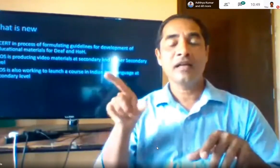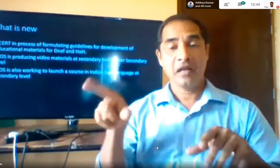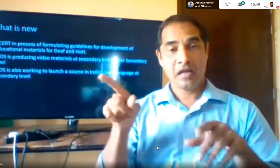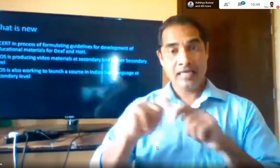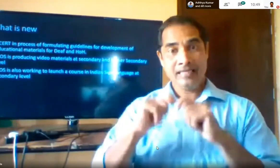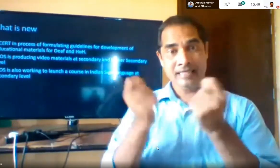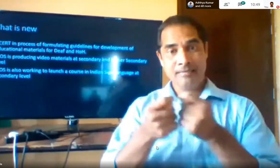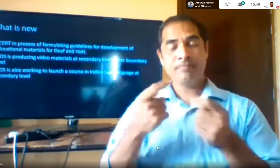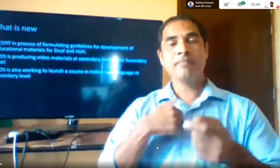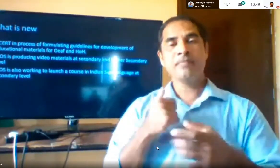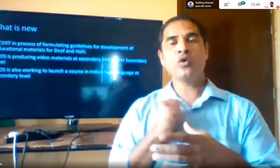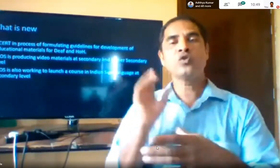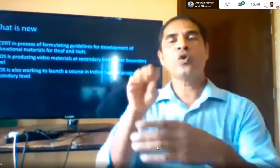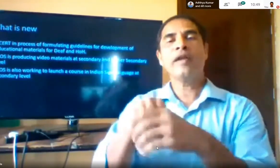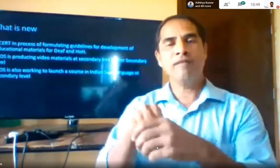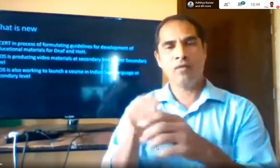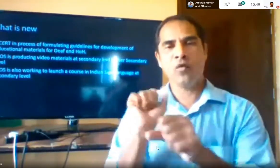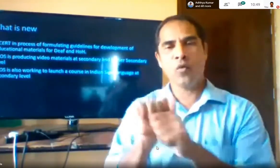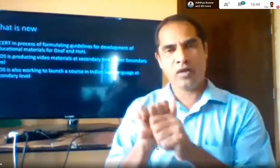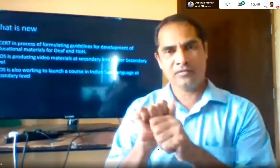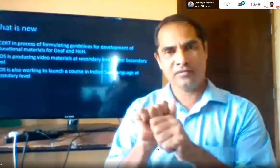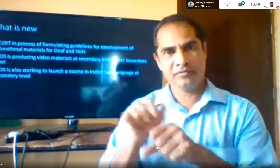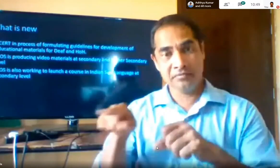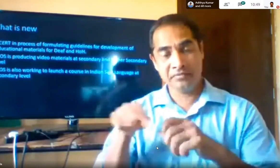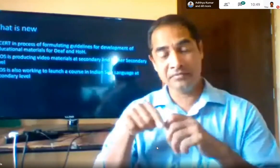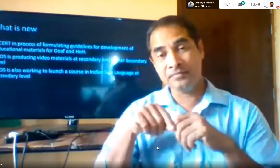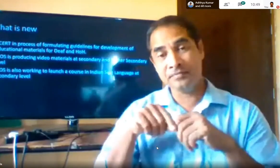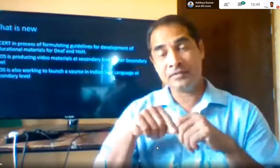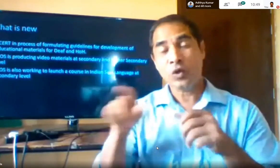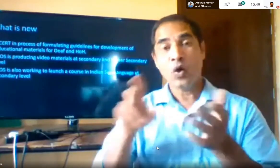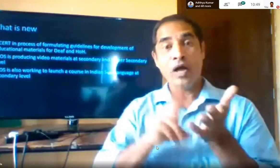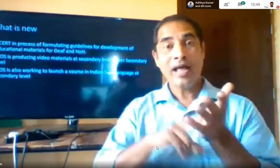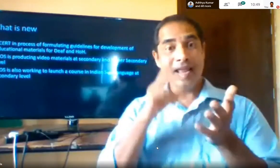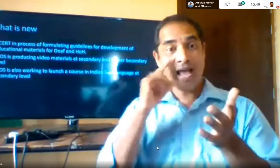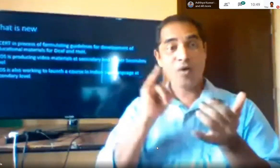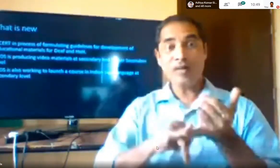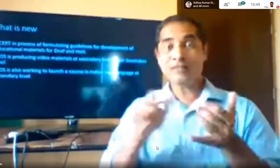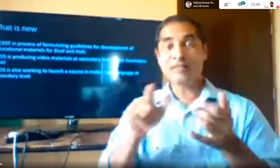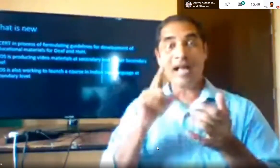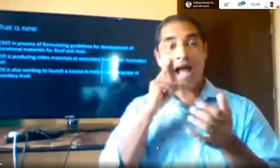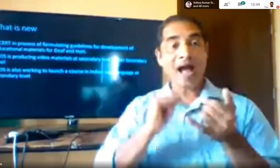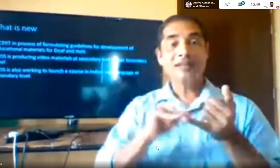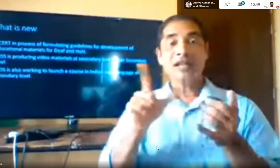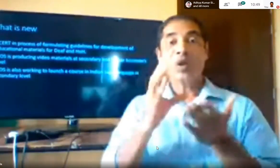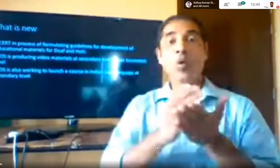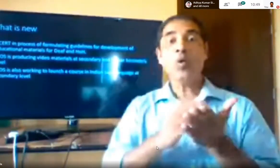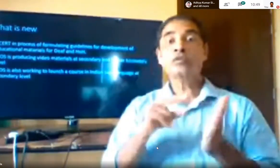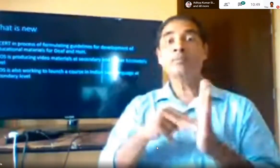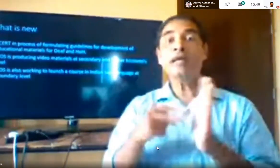So they have been working, making the resources for accessible for everyone. They have been working, and sir is also involved in